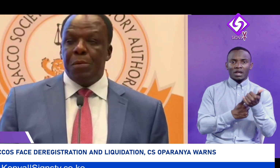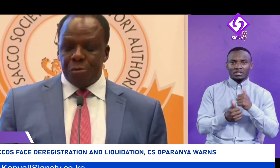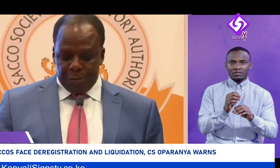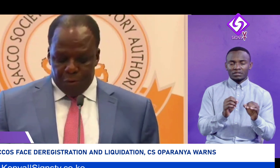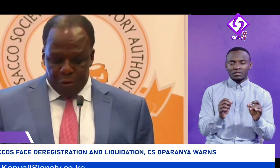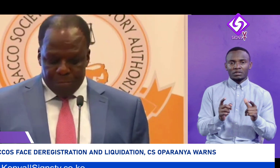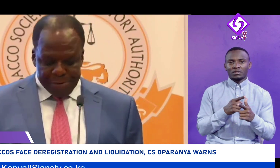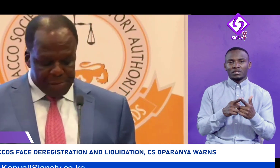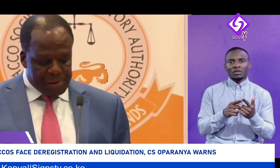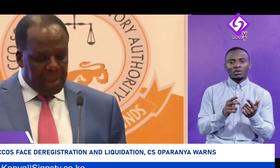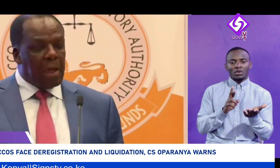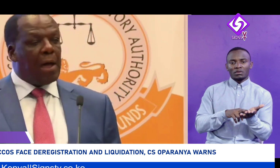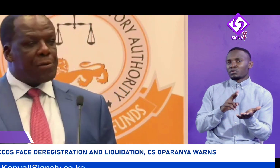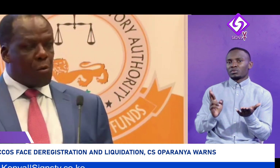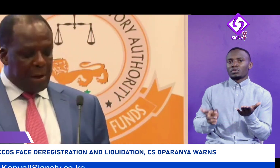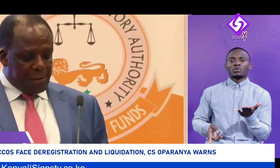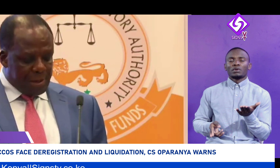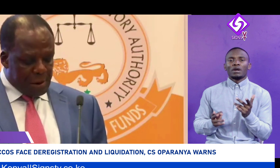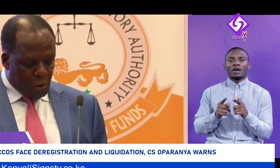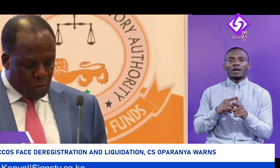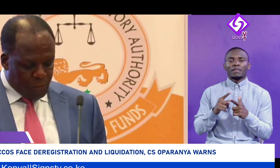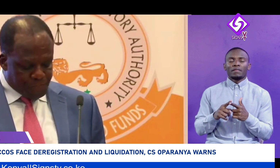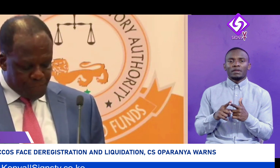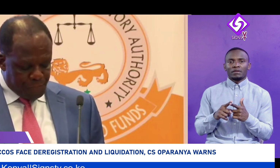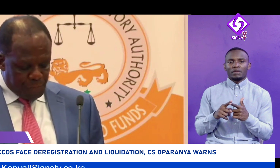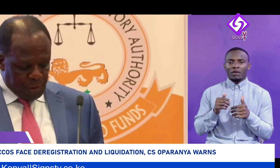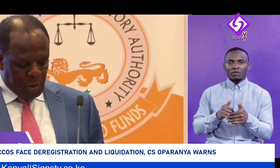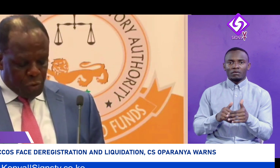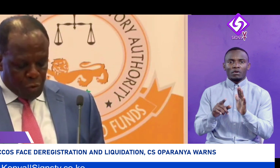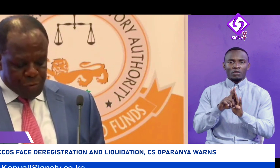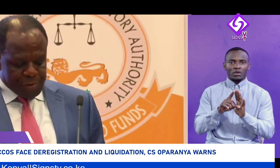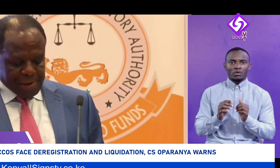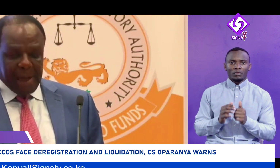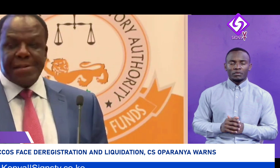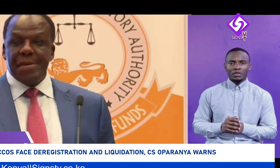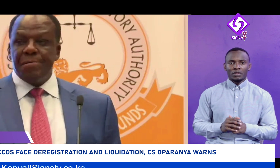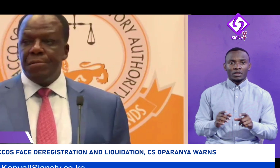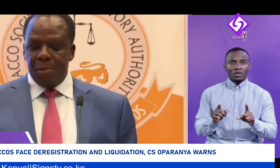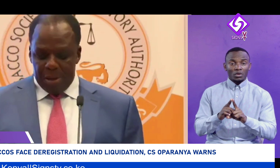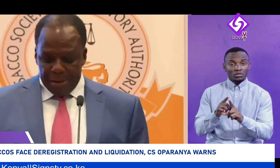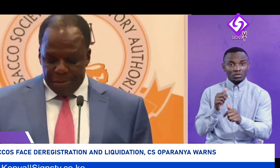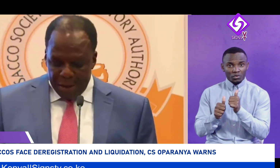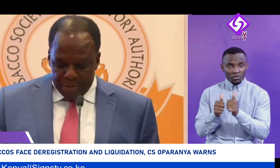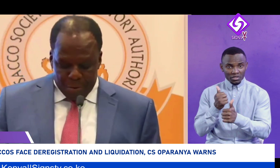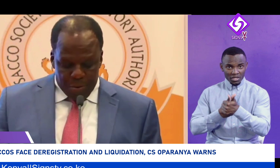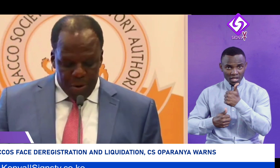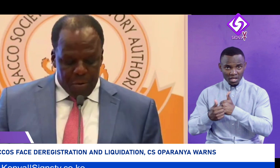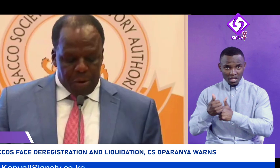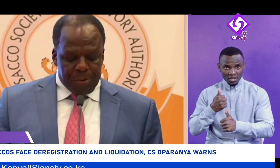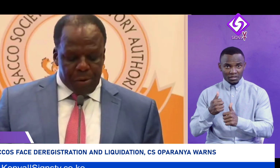Commissioner for Cooperatives as required by the law. Those which are active and viable will be